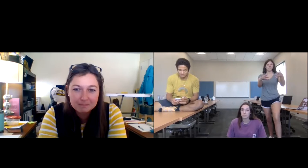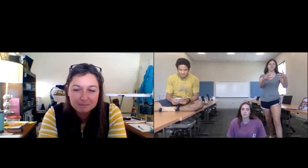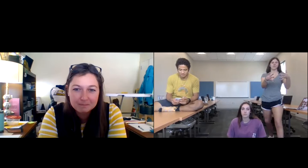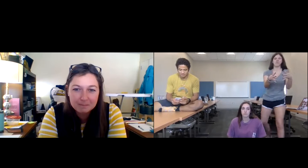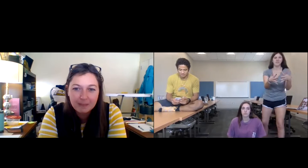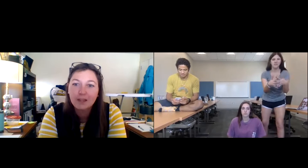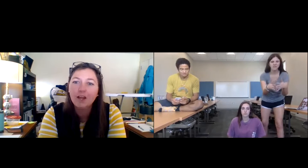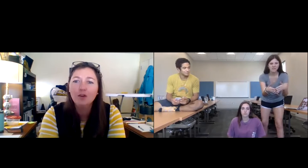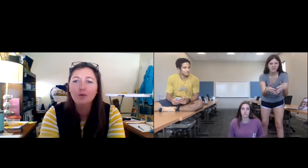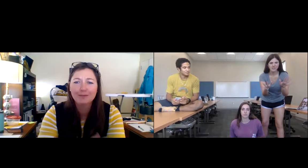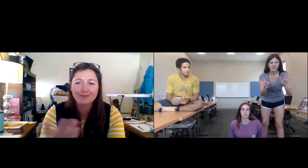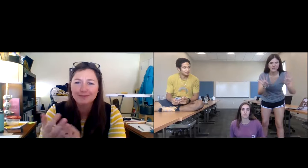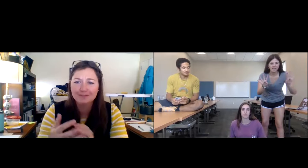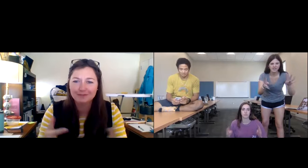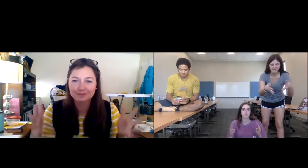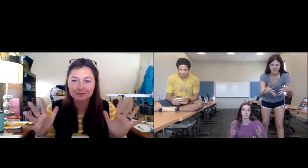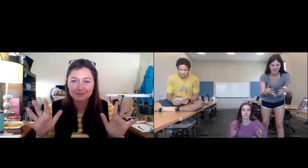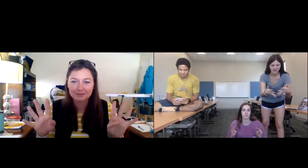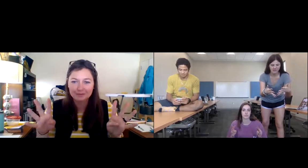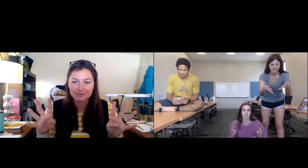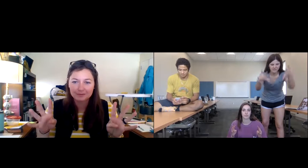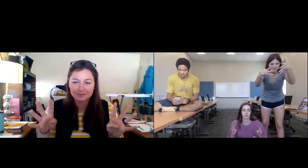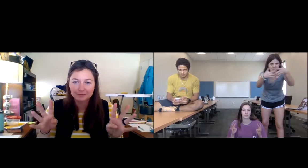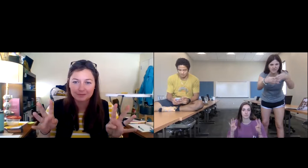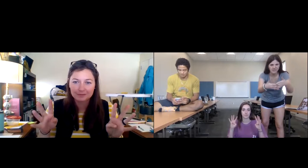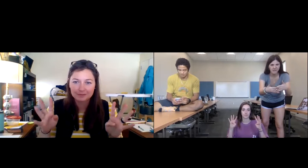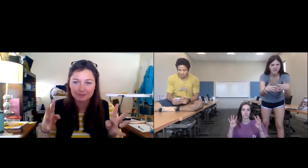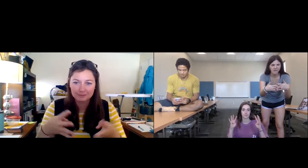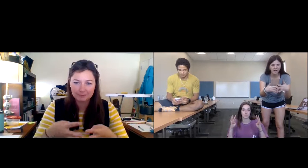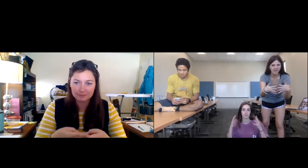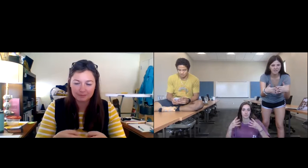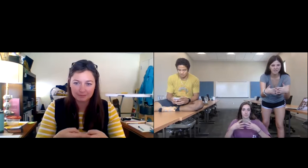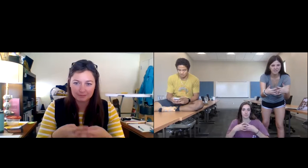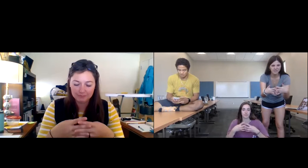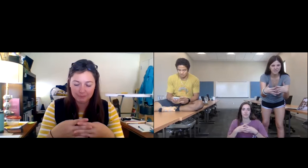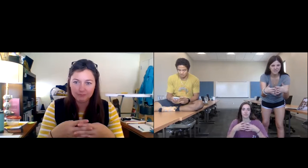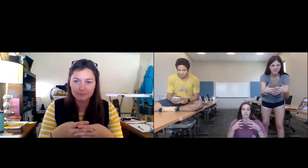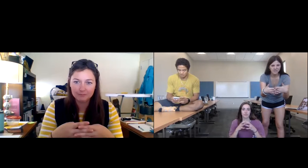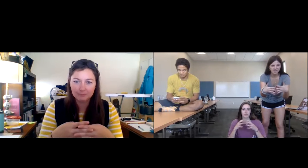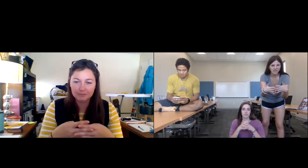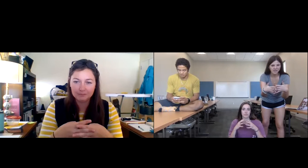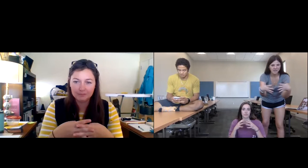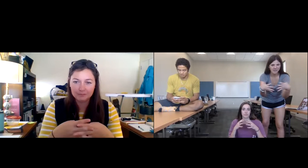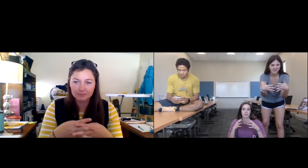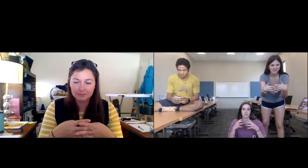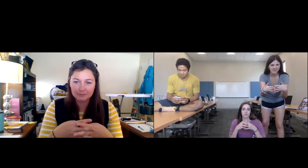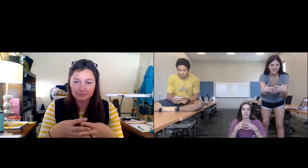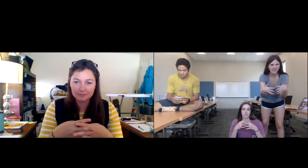is one. Oh, Take your fingers and kind of interlock them, and it's kind of like they're like. I think it's